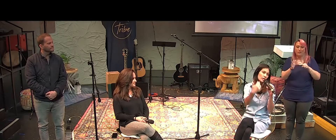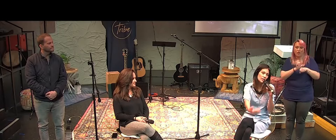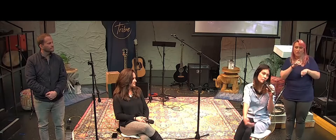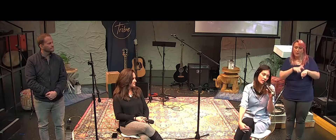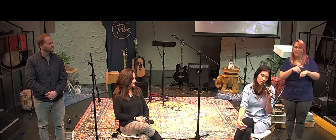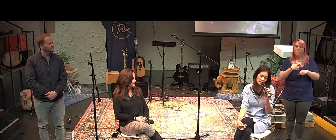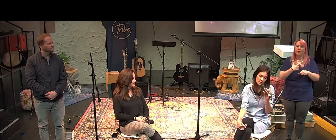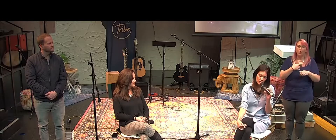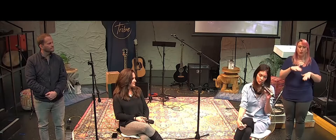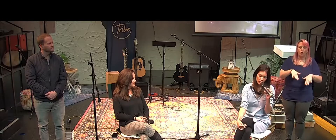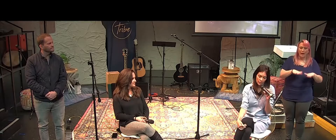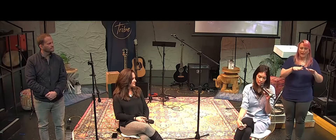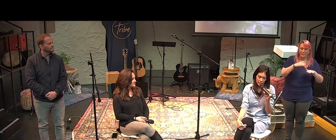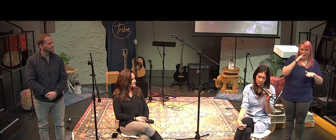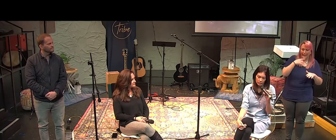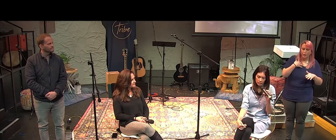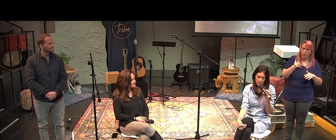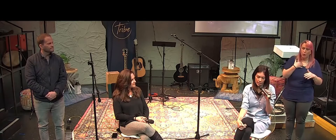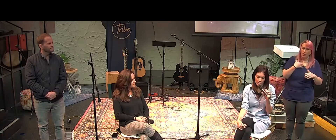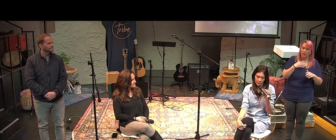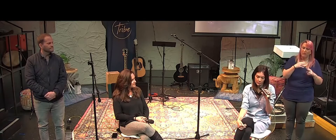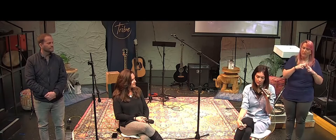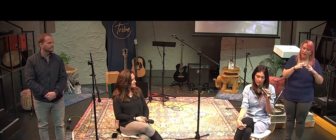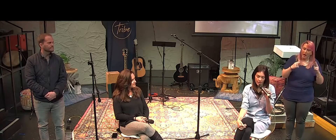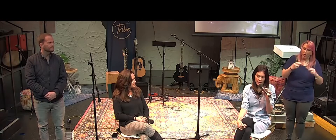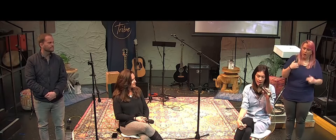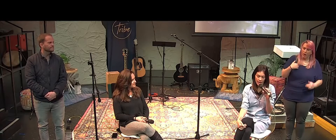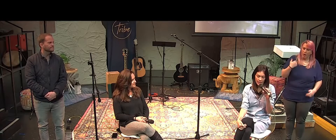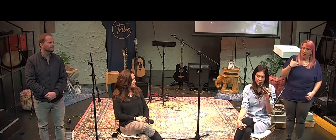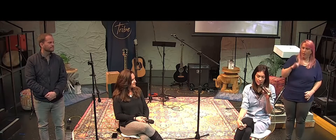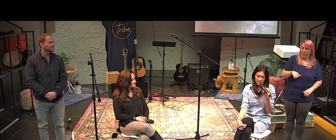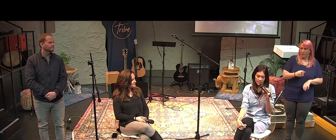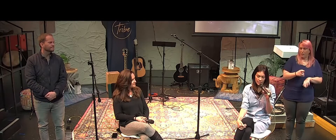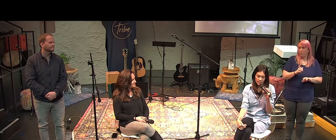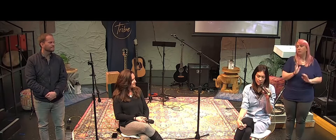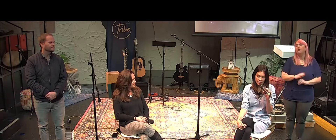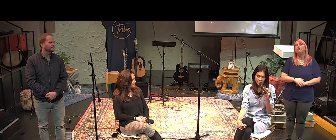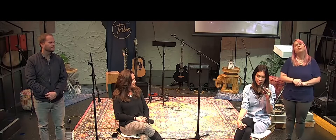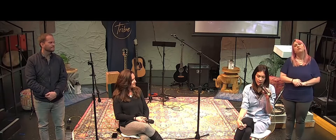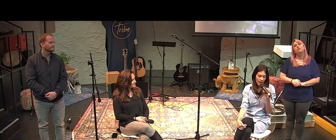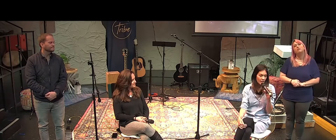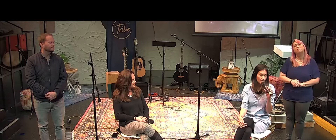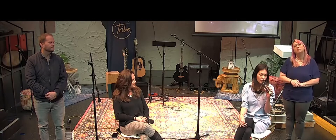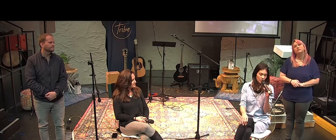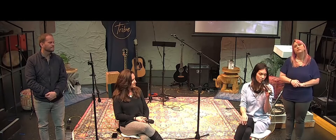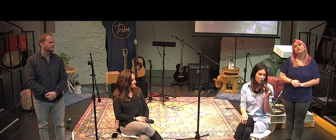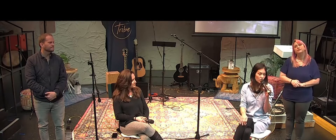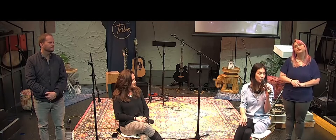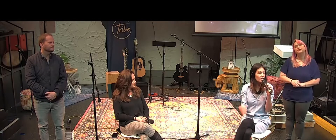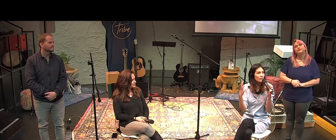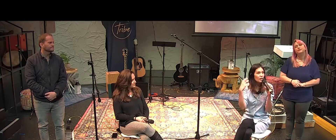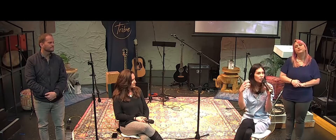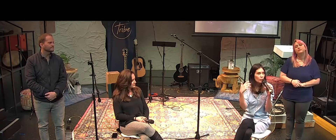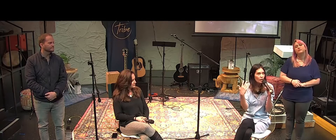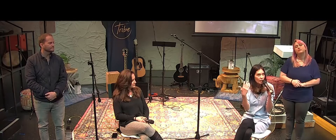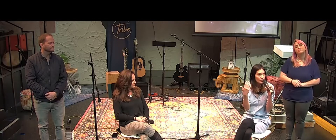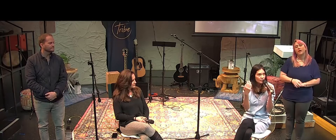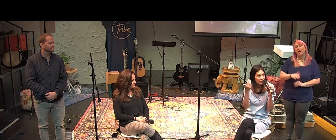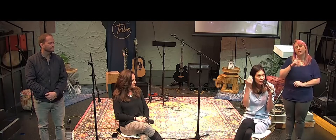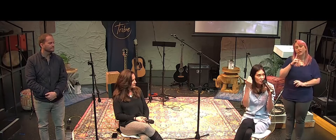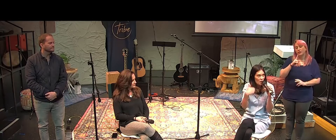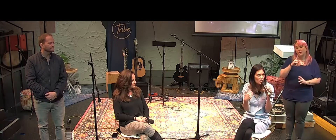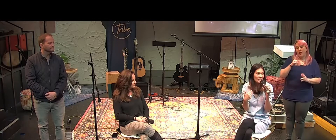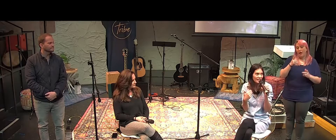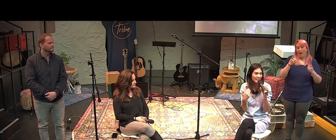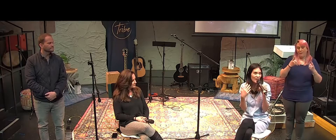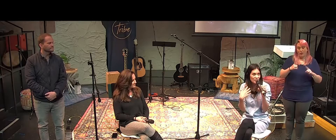and trying to raise my kids who are very, very little. And I just started to fall apart,